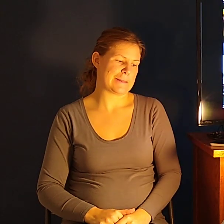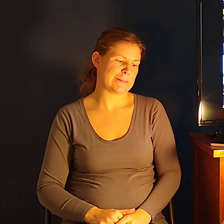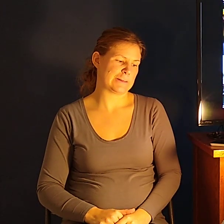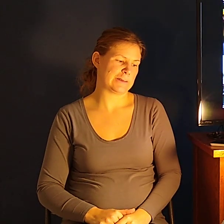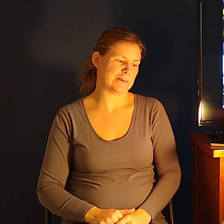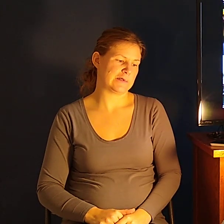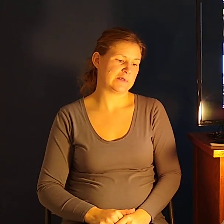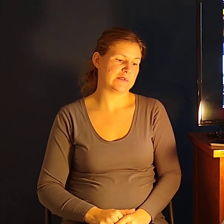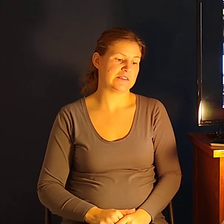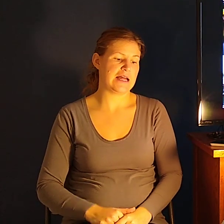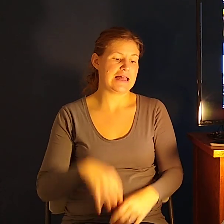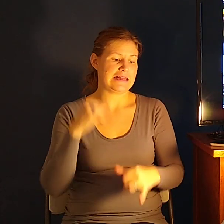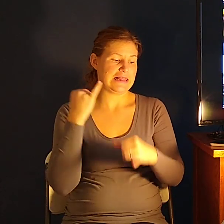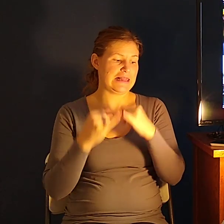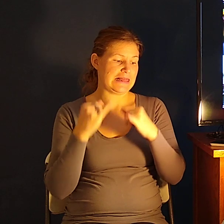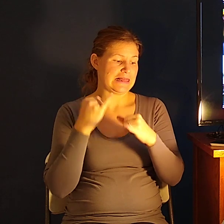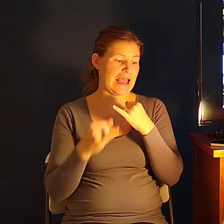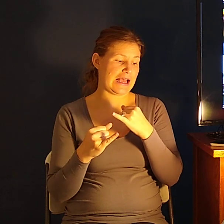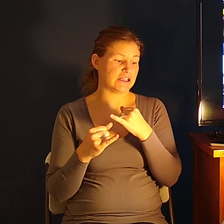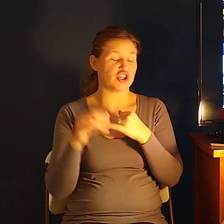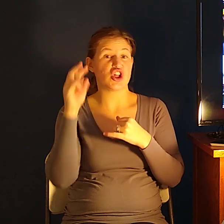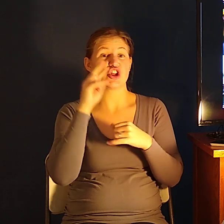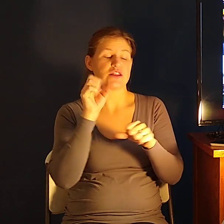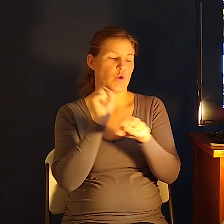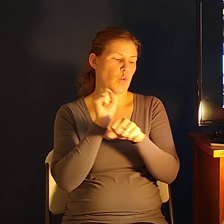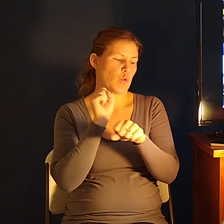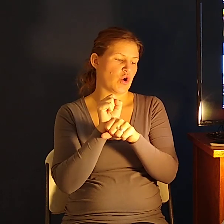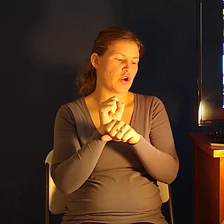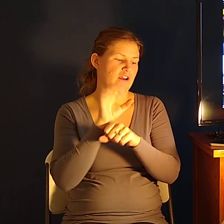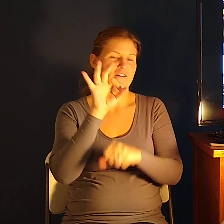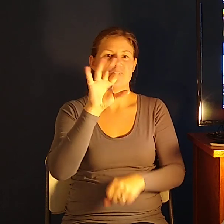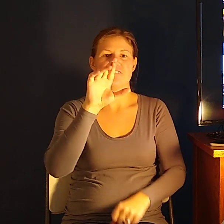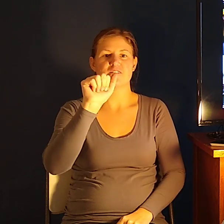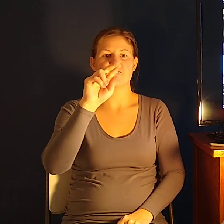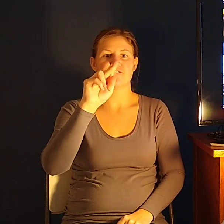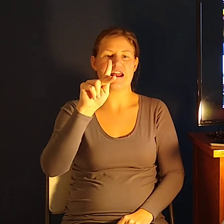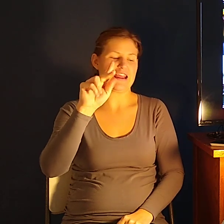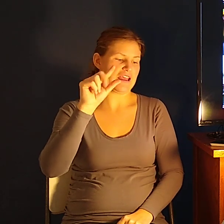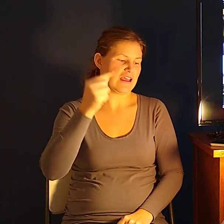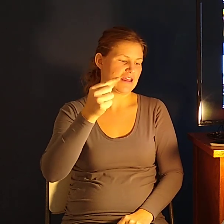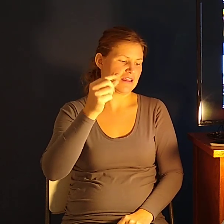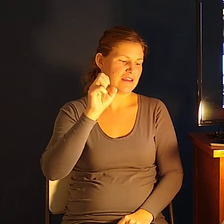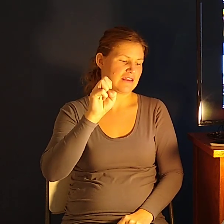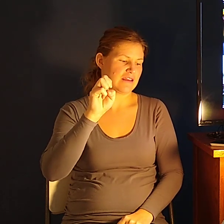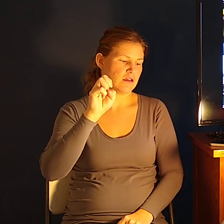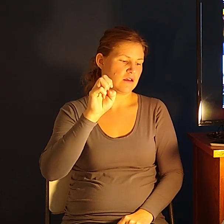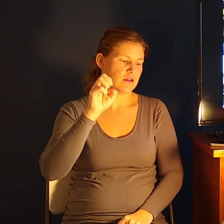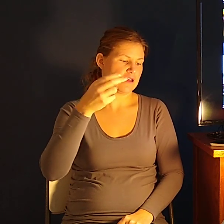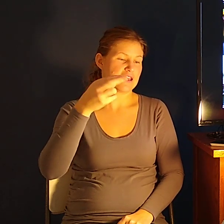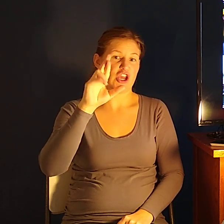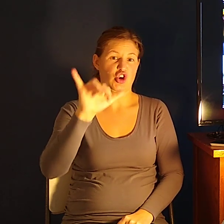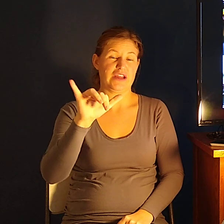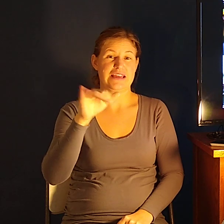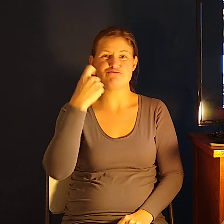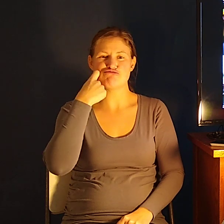And then lastly, looking at the work of Frank Gehry. In recent years,